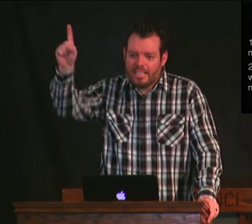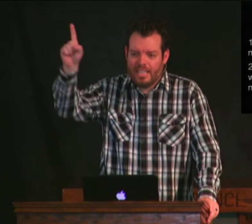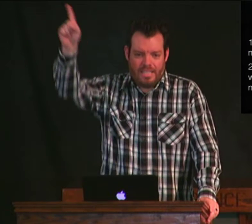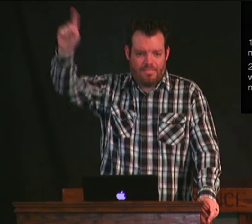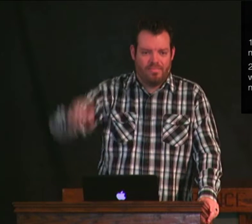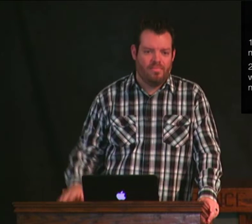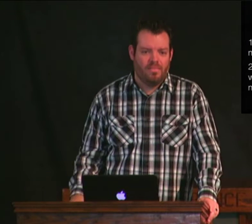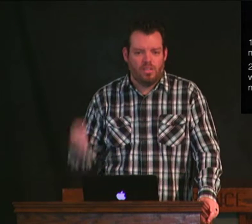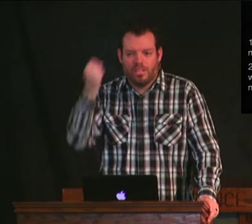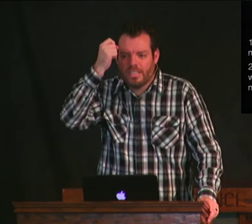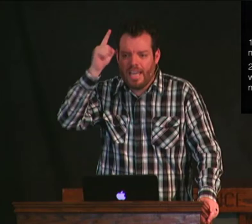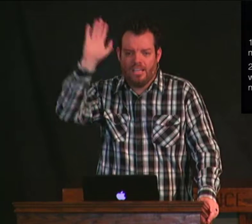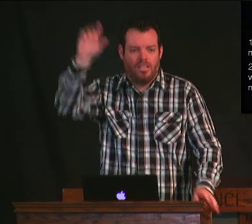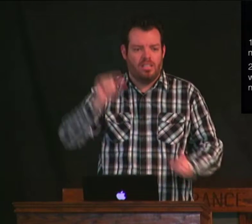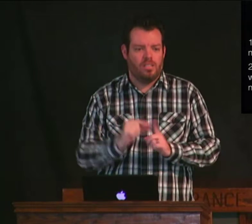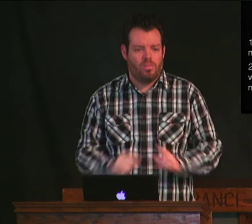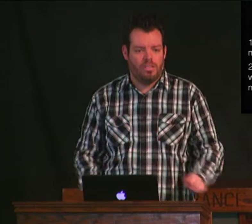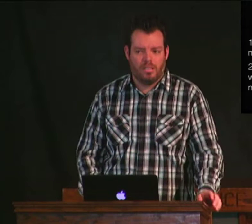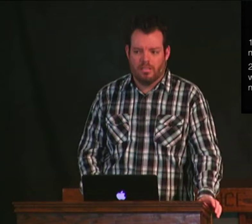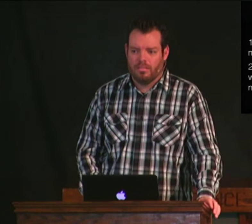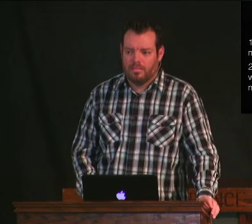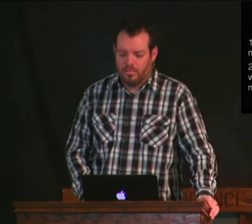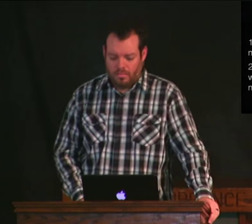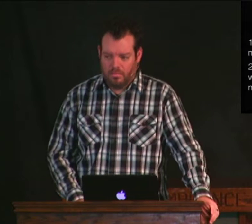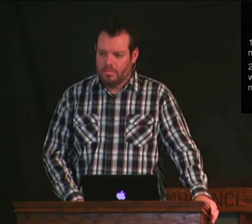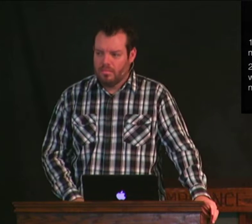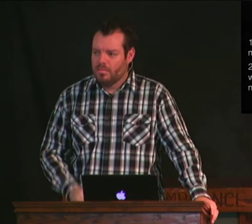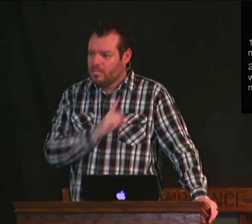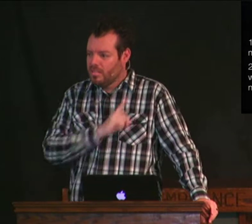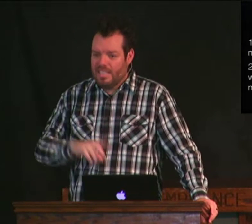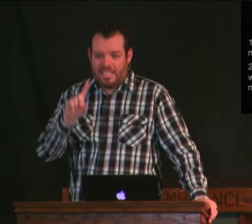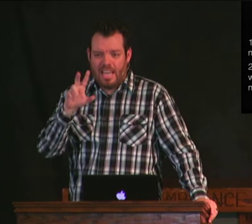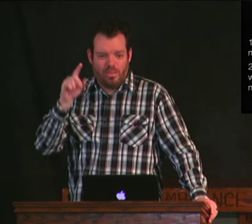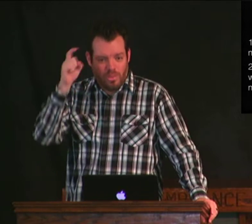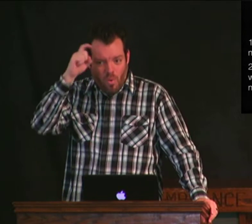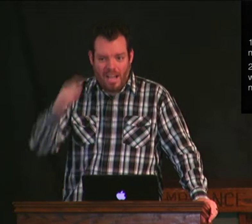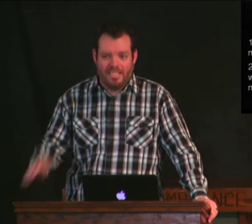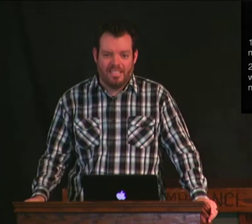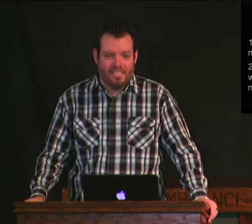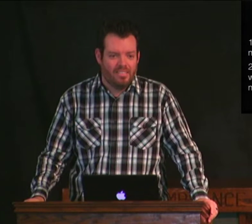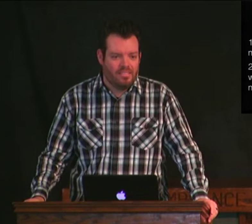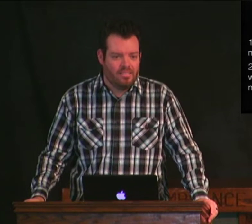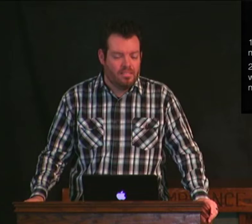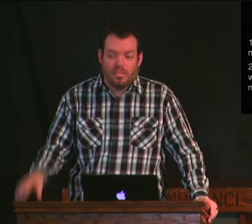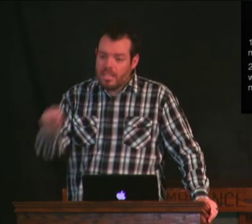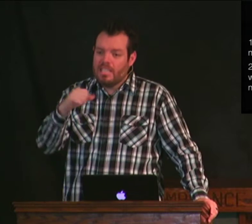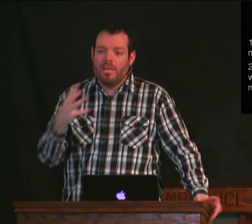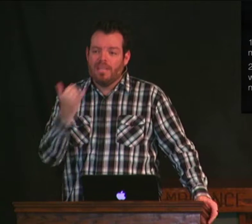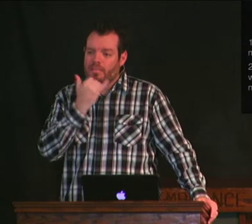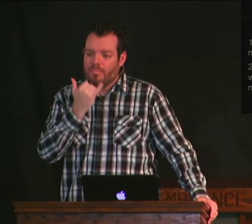asking him to understand his words. King David was wise. Yes, he made